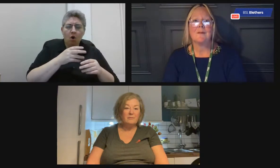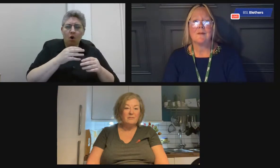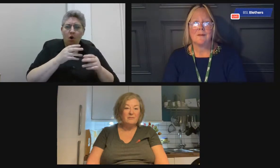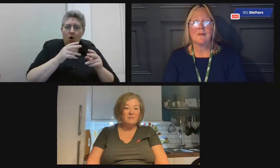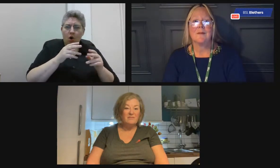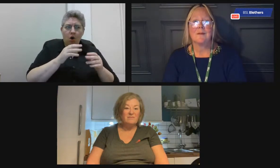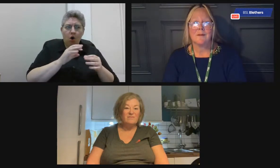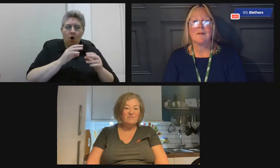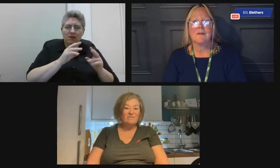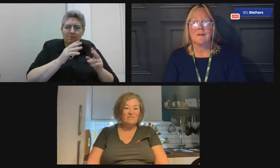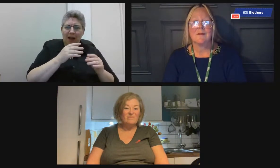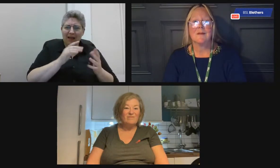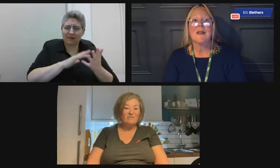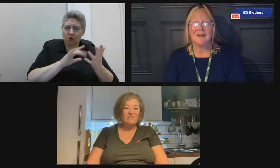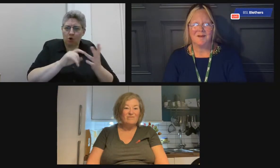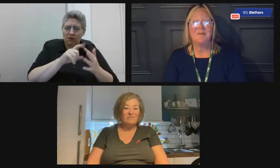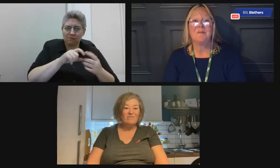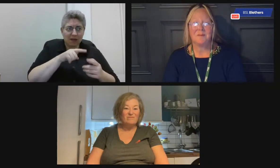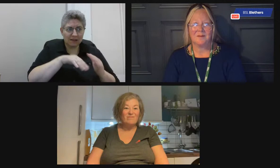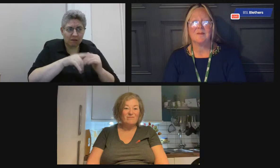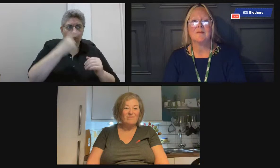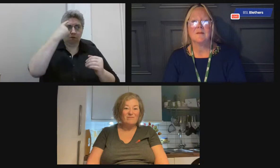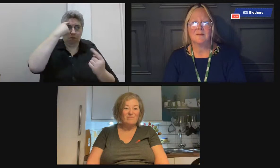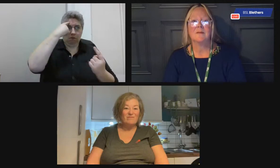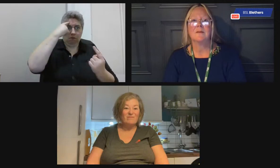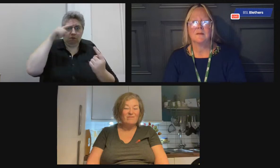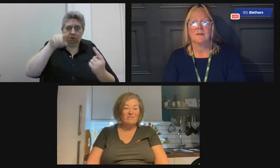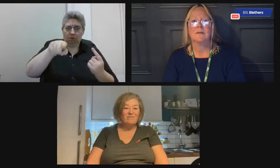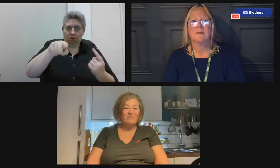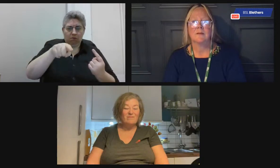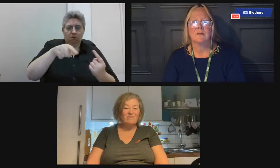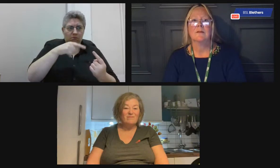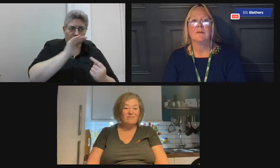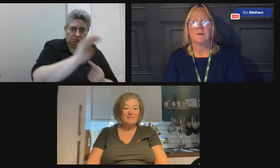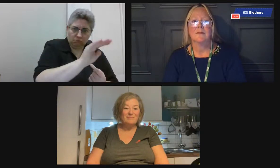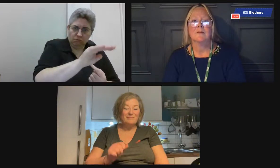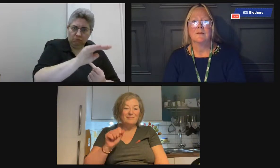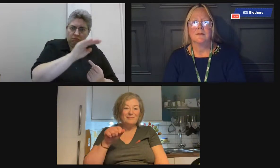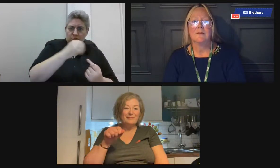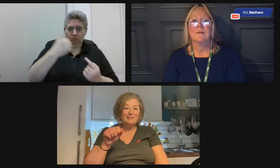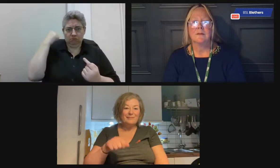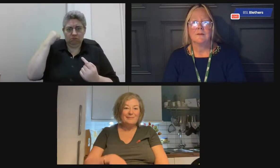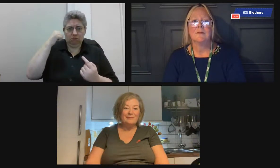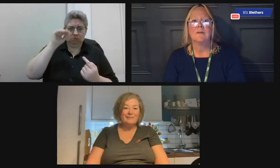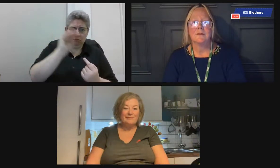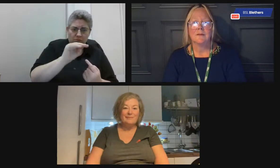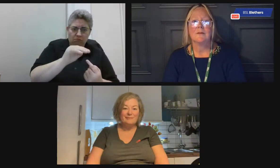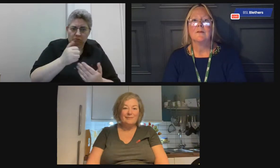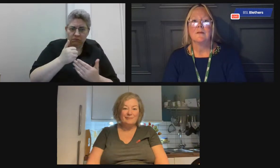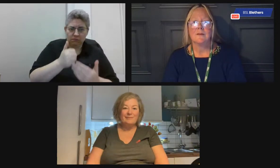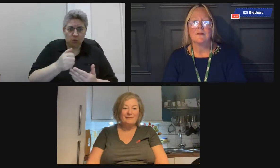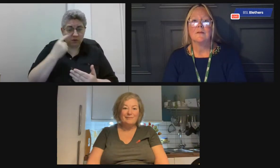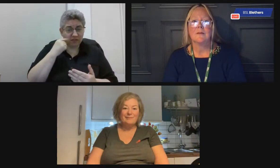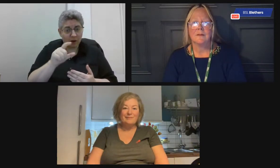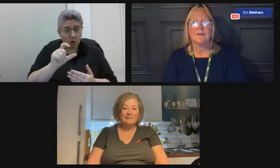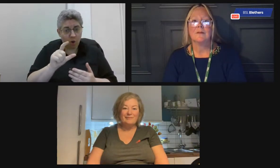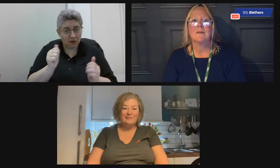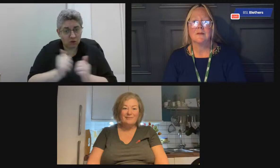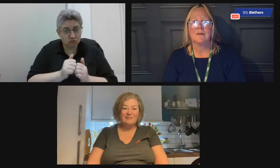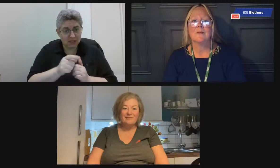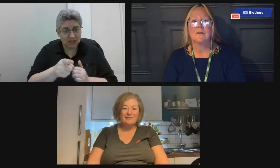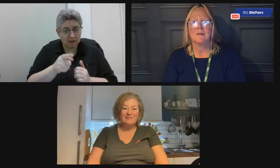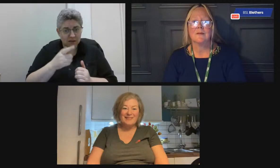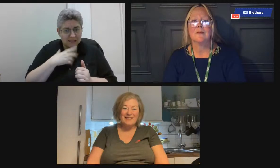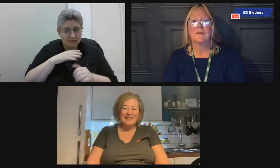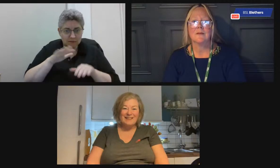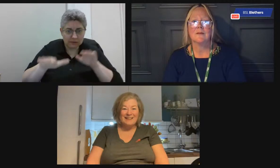maybe organisations out there, or hospices, or people, maybe members of families that know, but